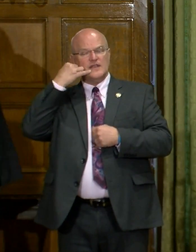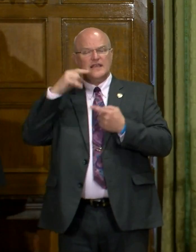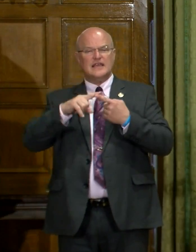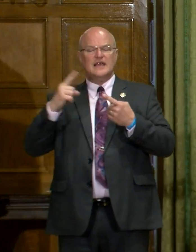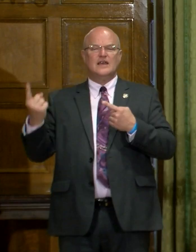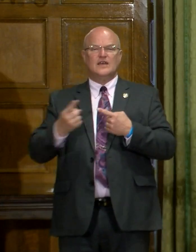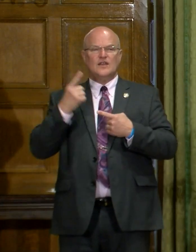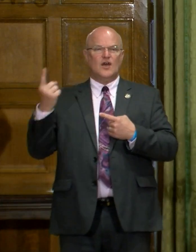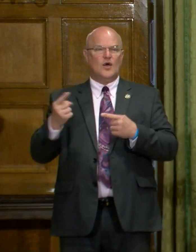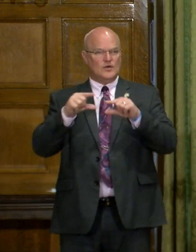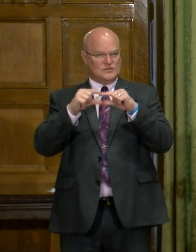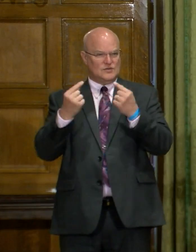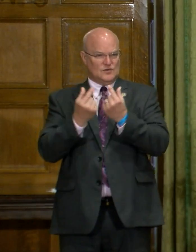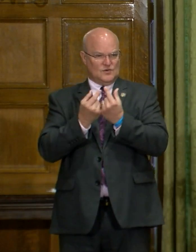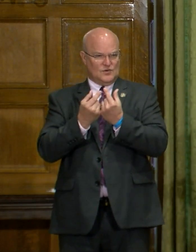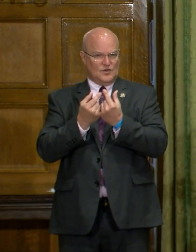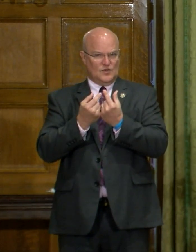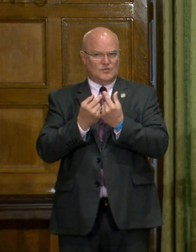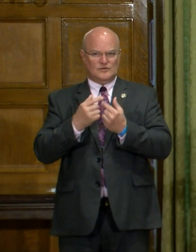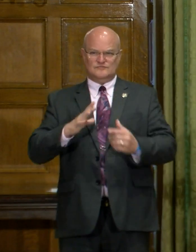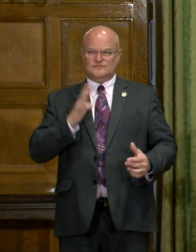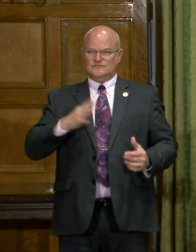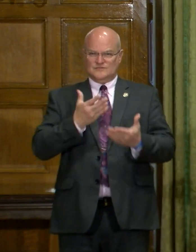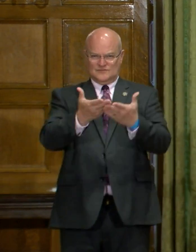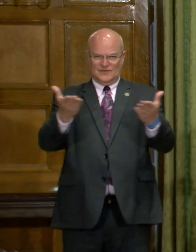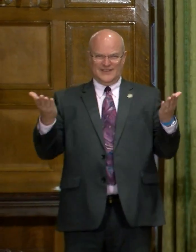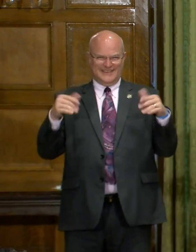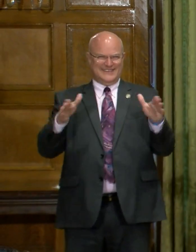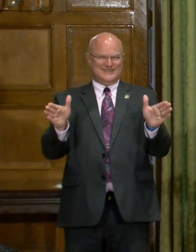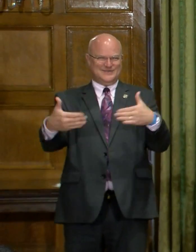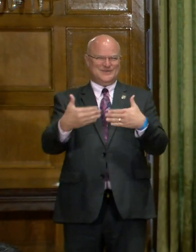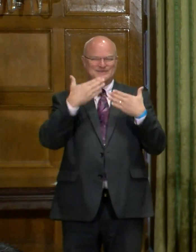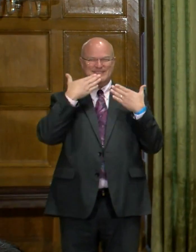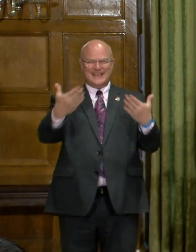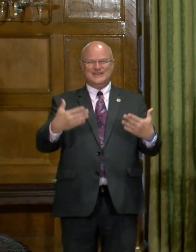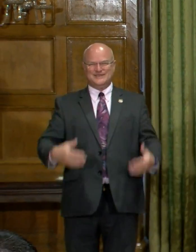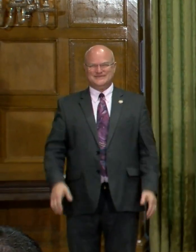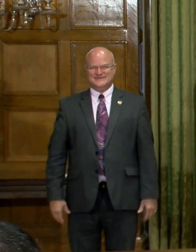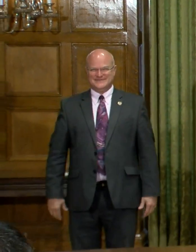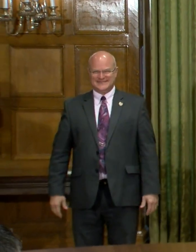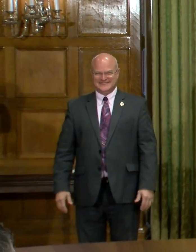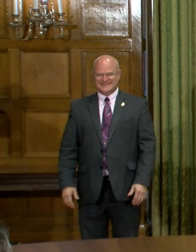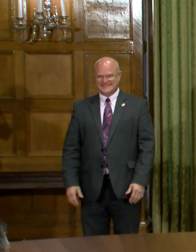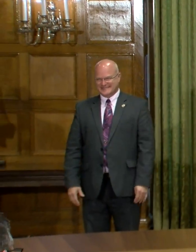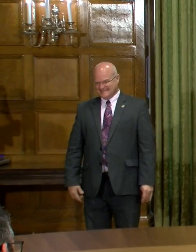and always the group that looks so distinguished right here in this room. Thank you all.